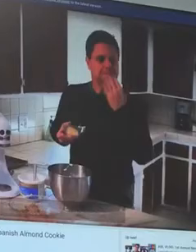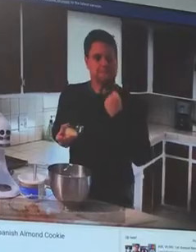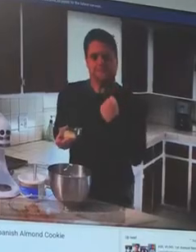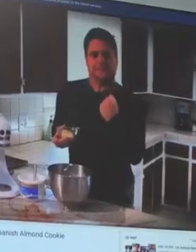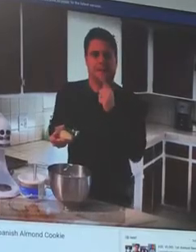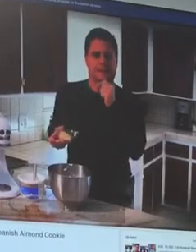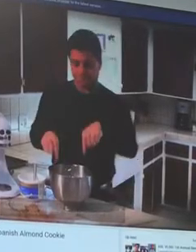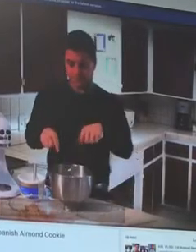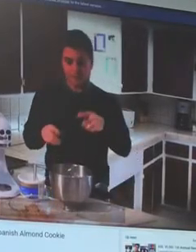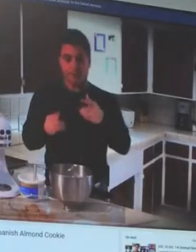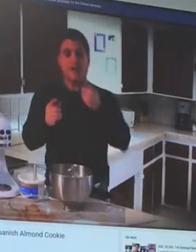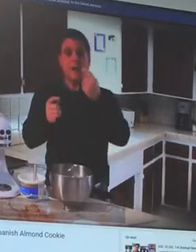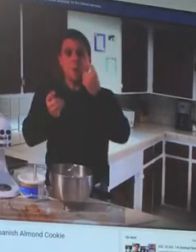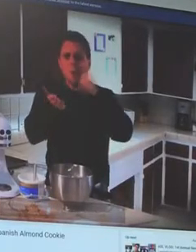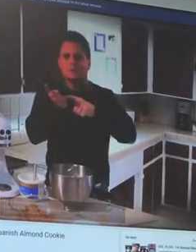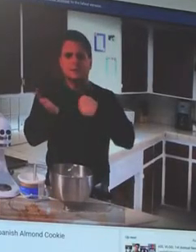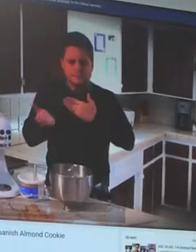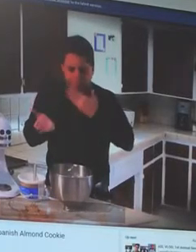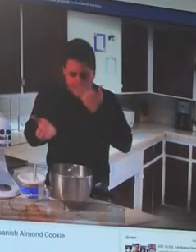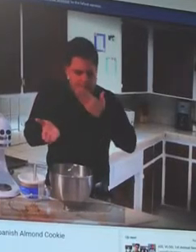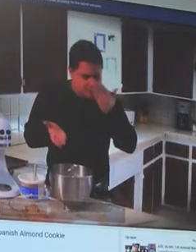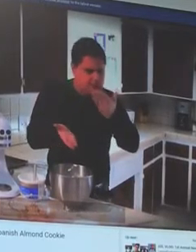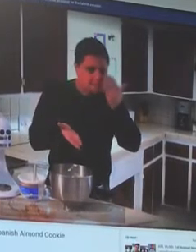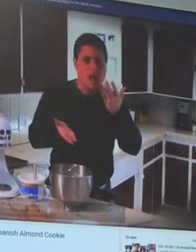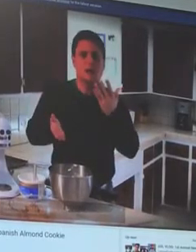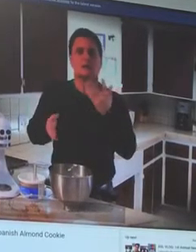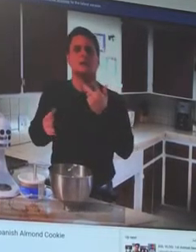rind grated, and that is just so invigorating when you smell it.